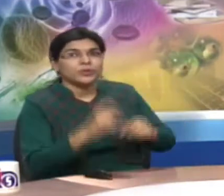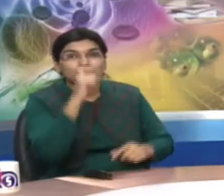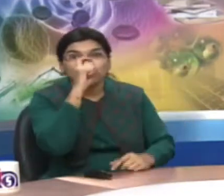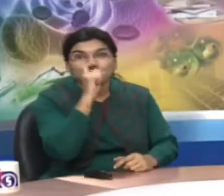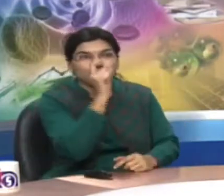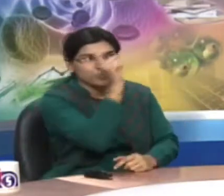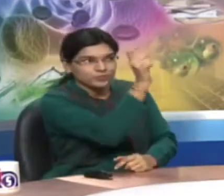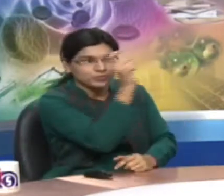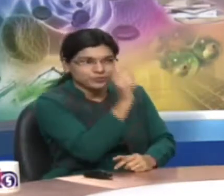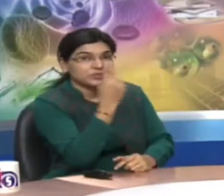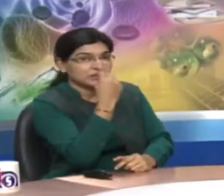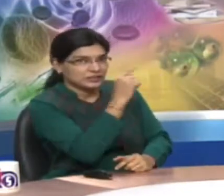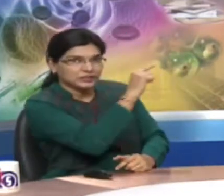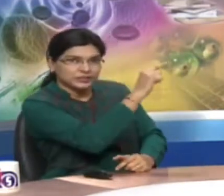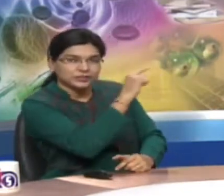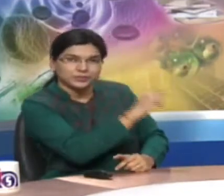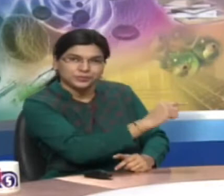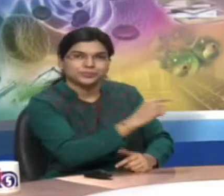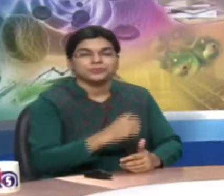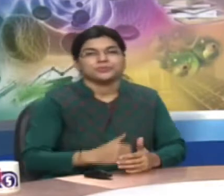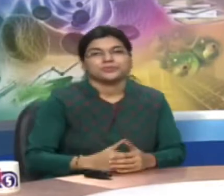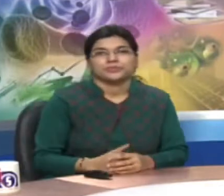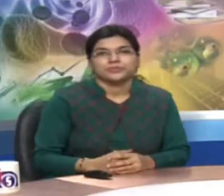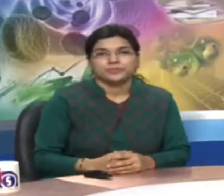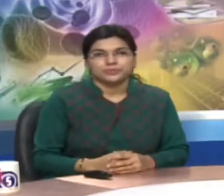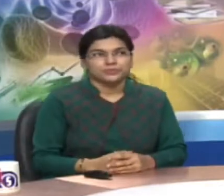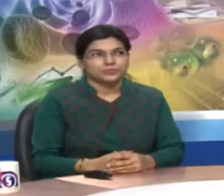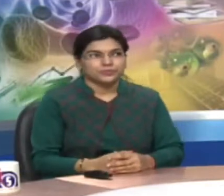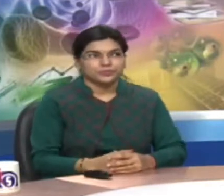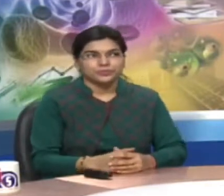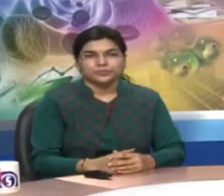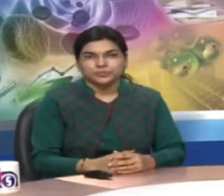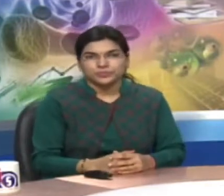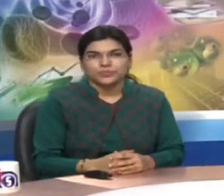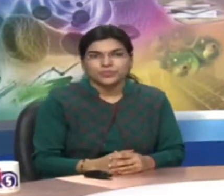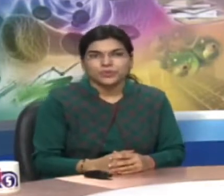Look at whether the noun is plural or singular.